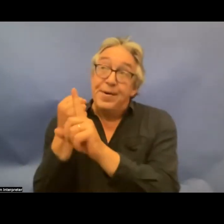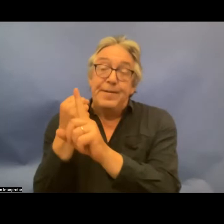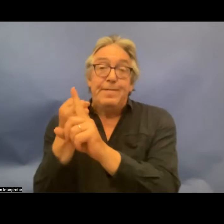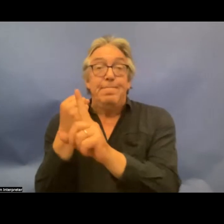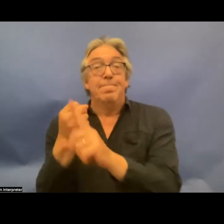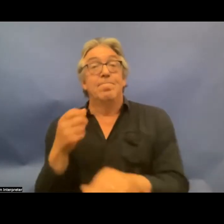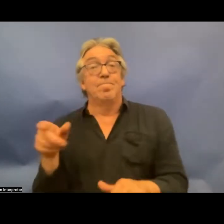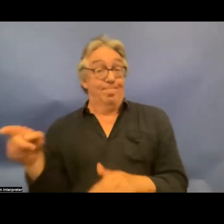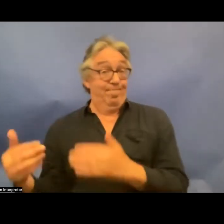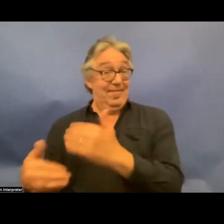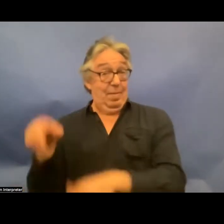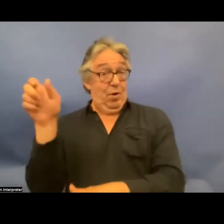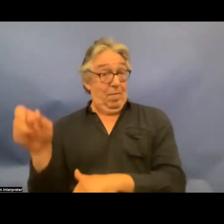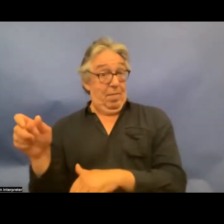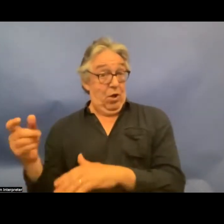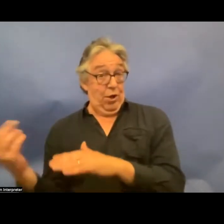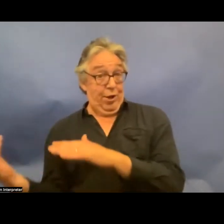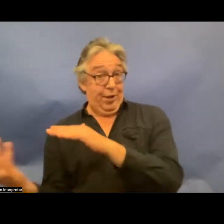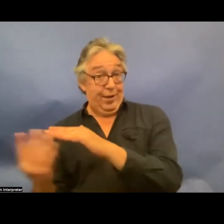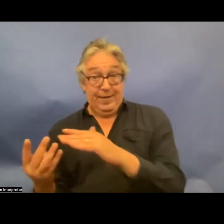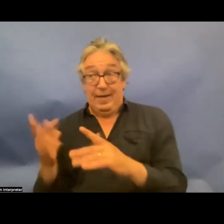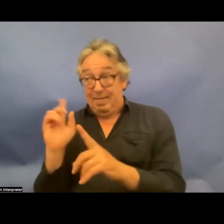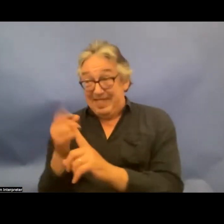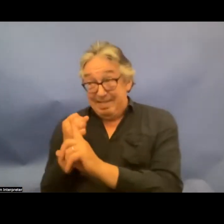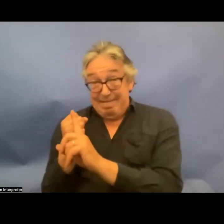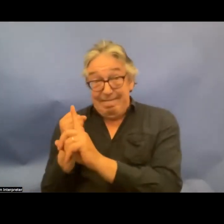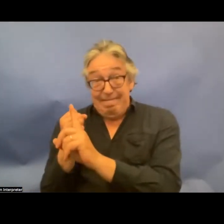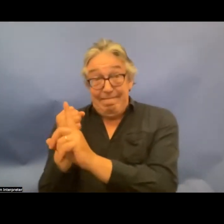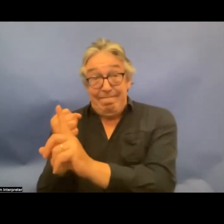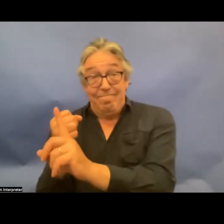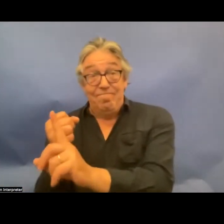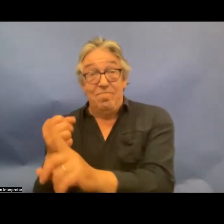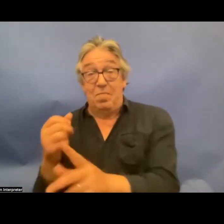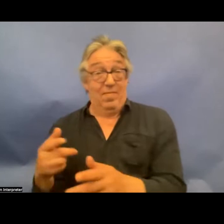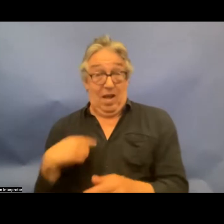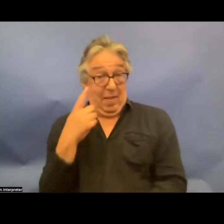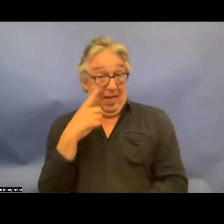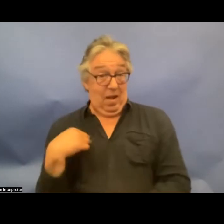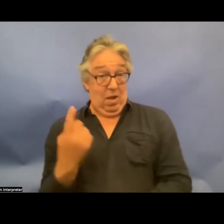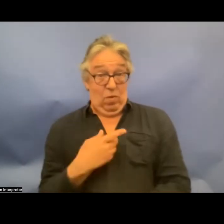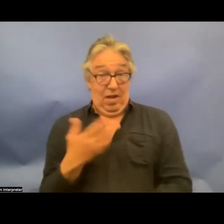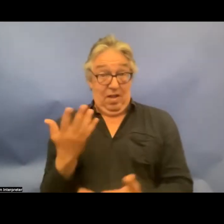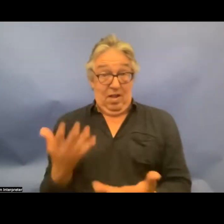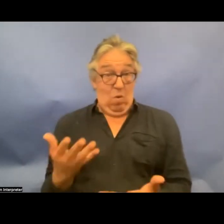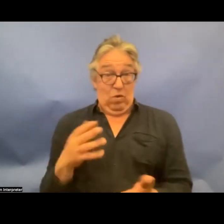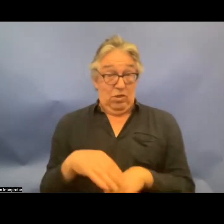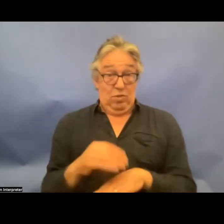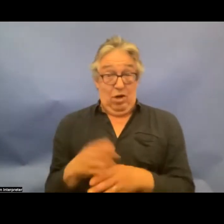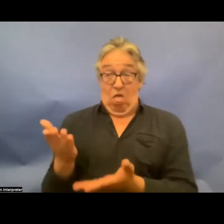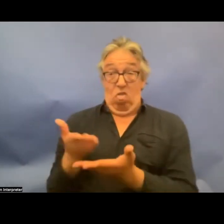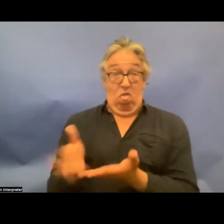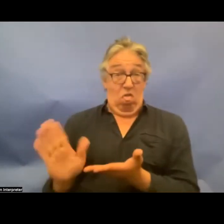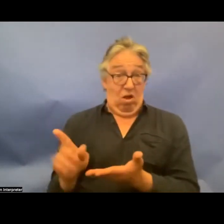this group of people, disabled people, from the very beginning. I think I will stop there